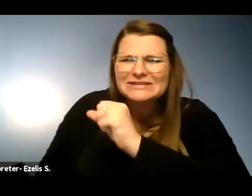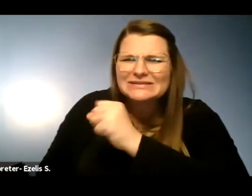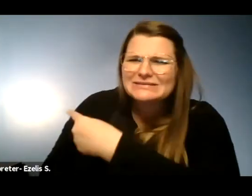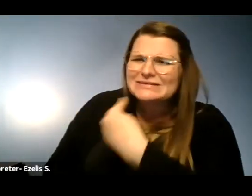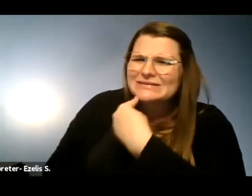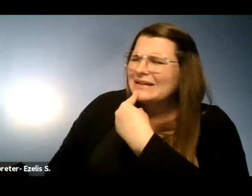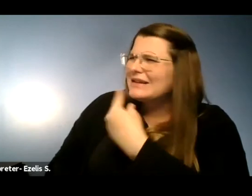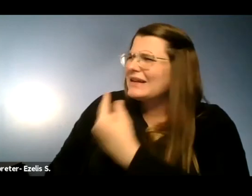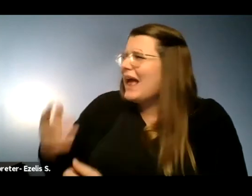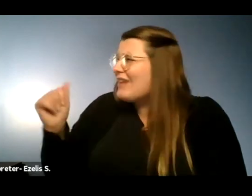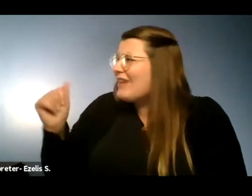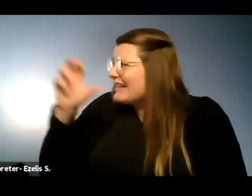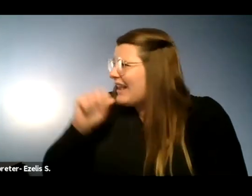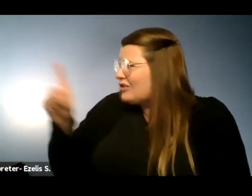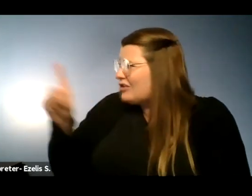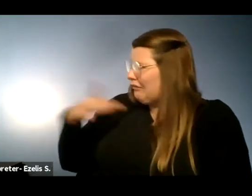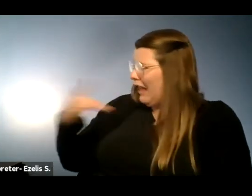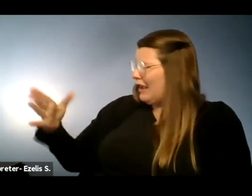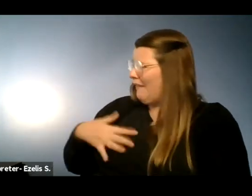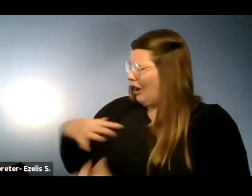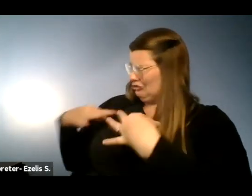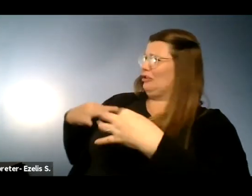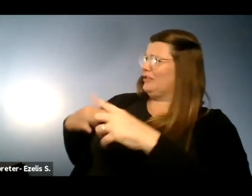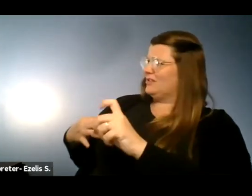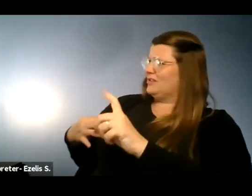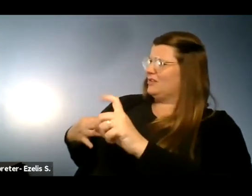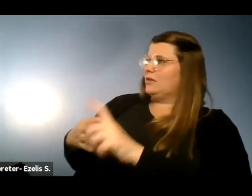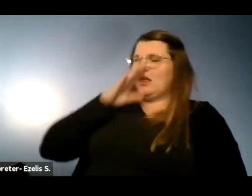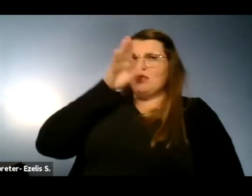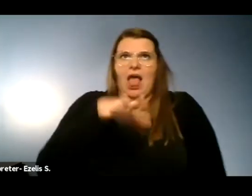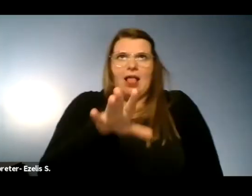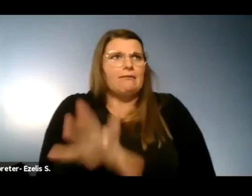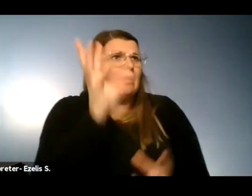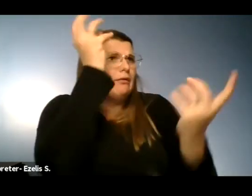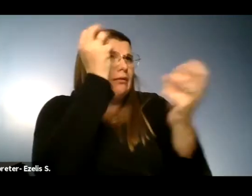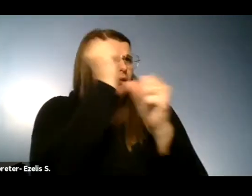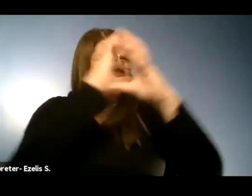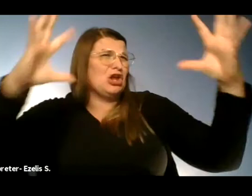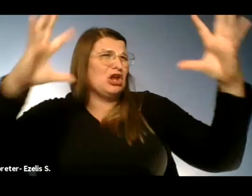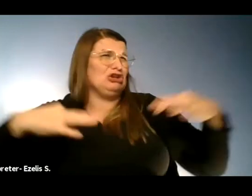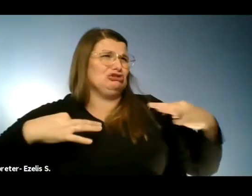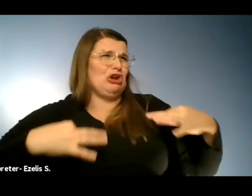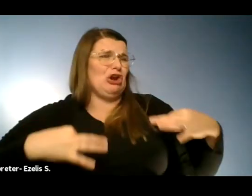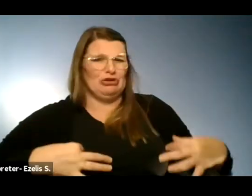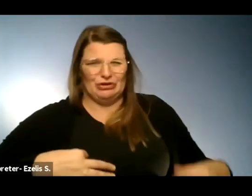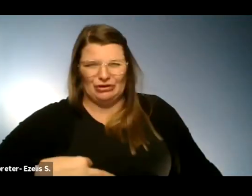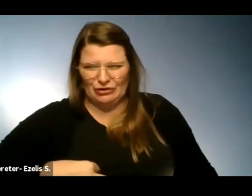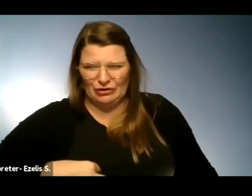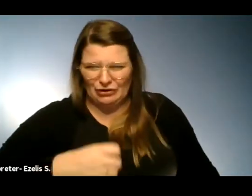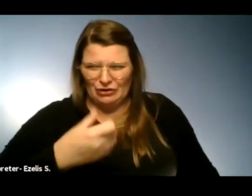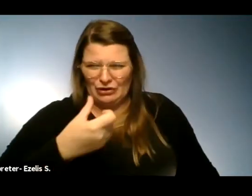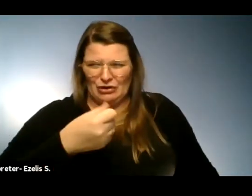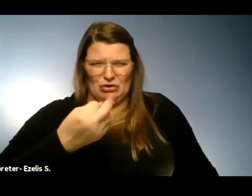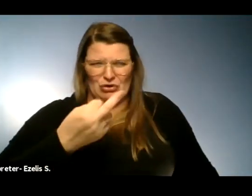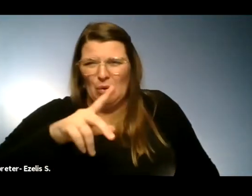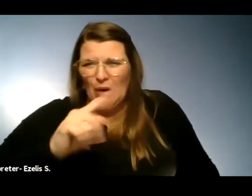guess. "You like my shirt?" Little elephant was thinking. "Shirt? Squirt? What are they